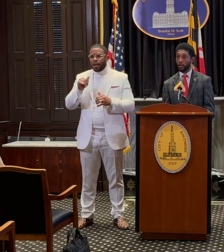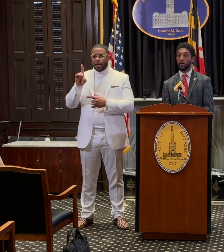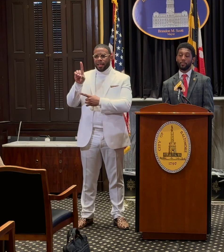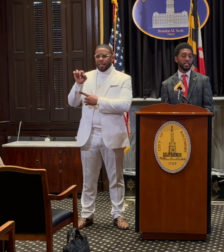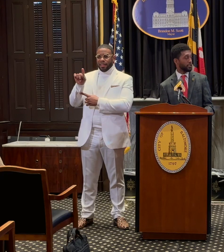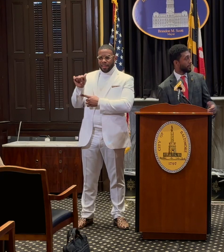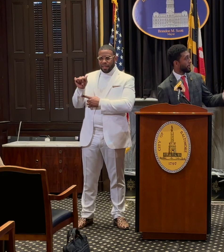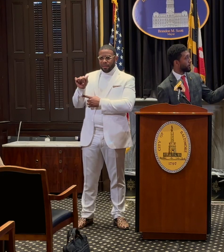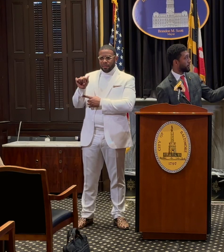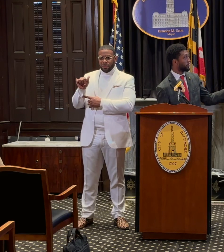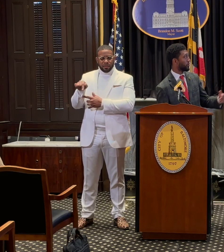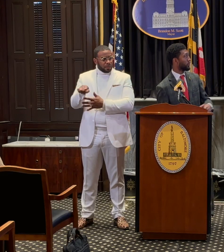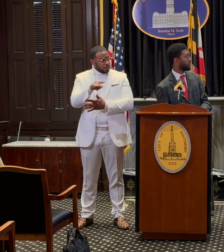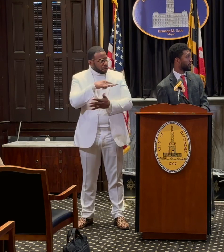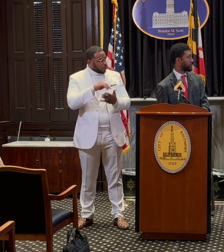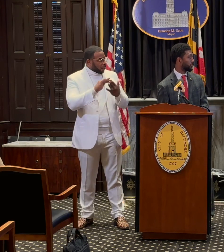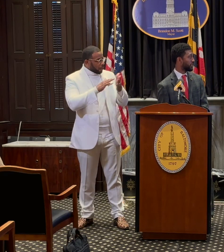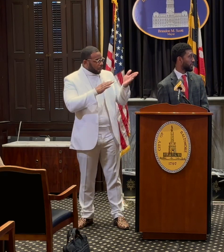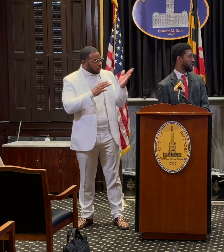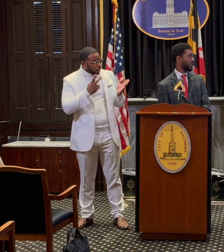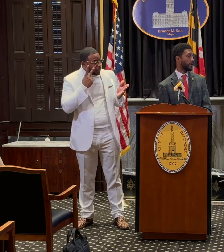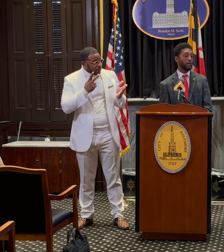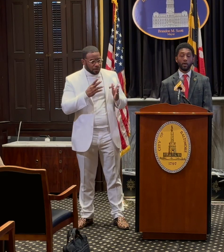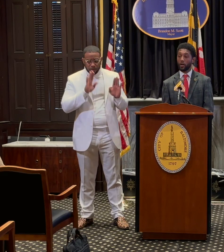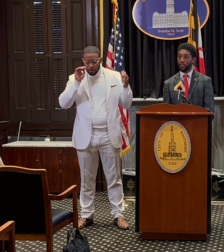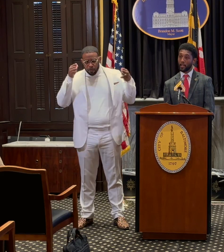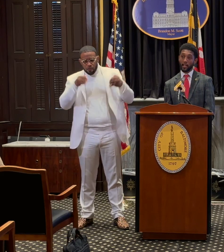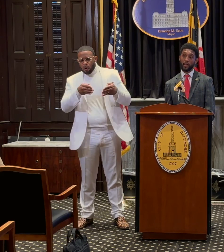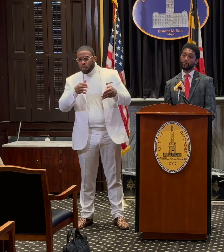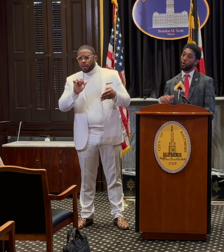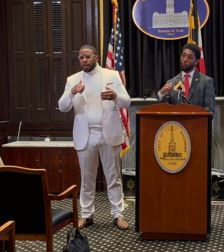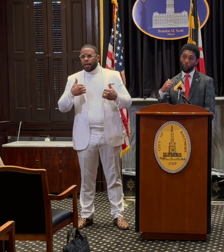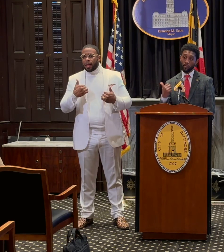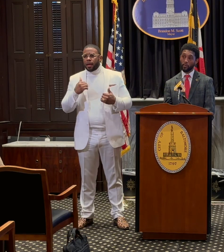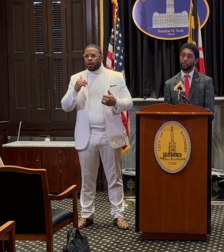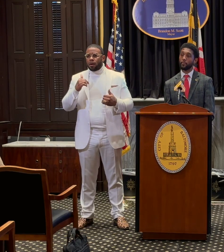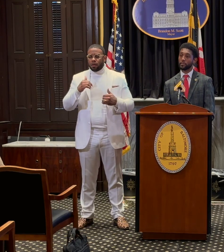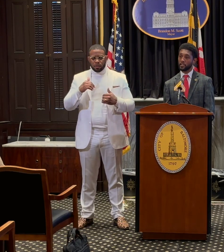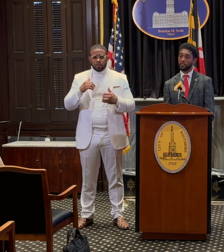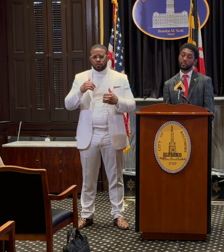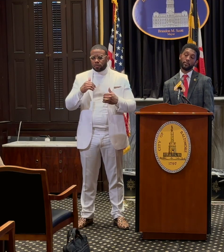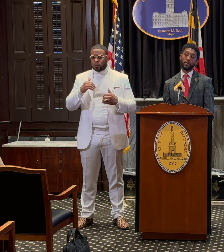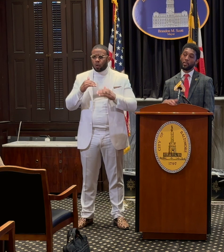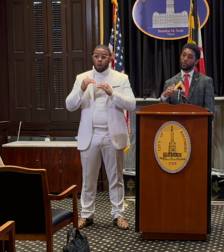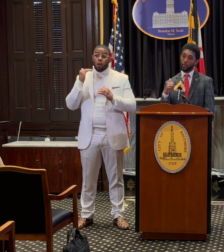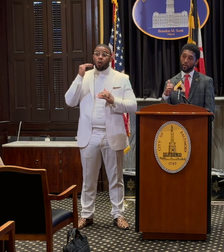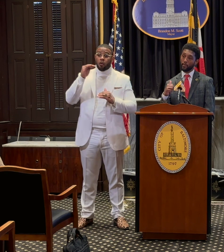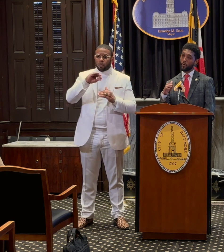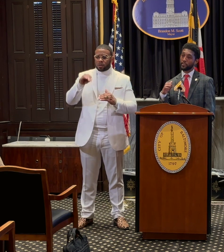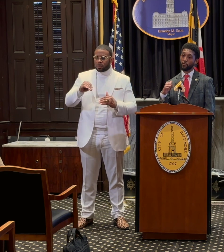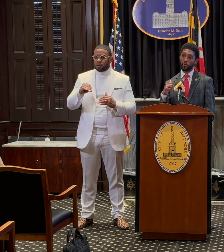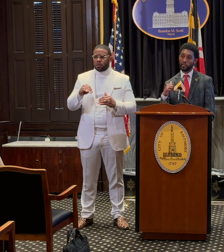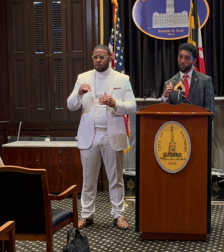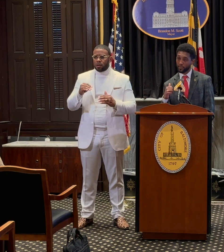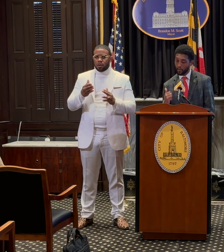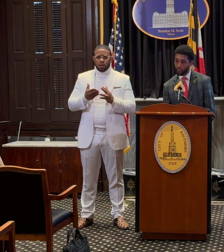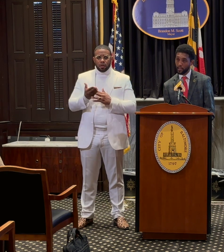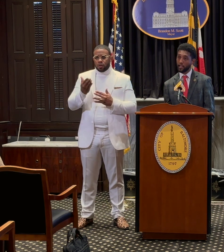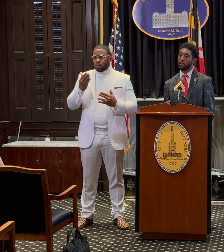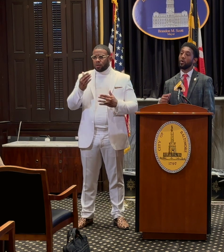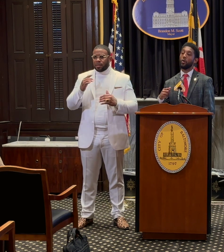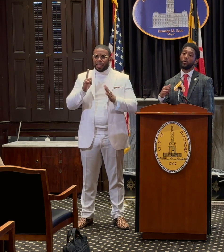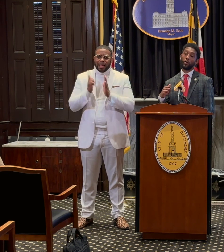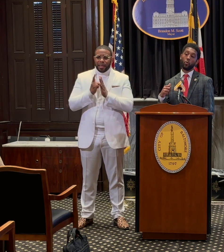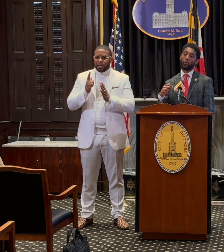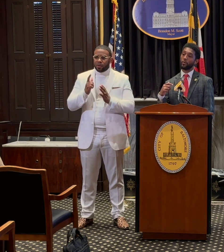data. These are the neighborhoods that you see here that have the overwhelming percentage of 301 requests for illegal